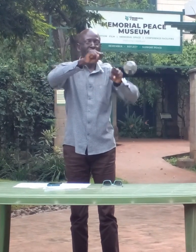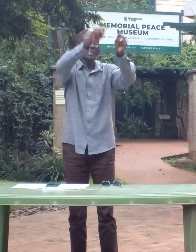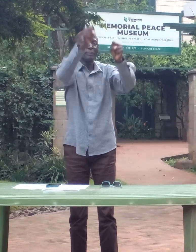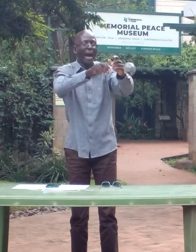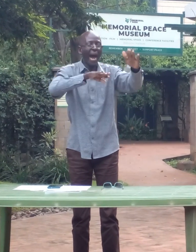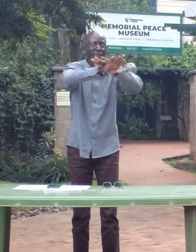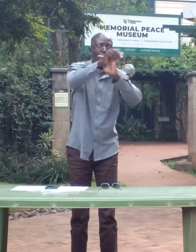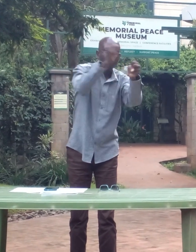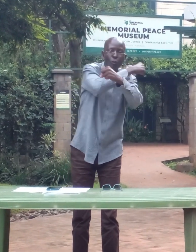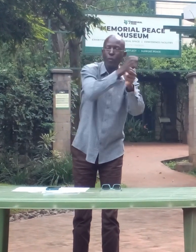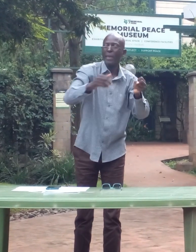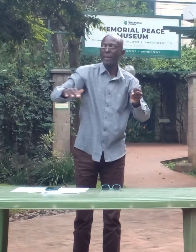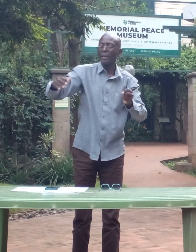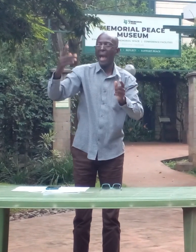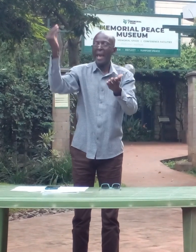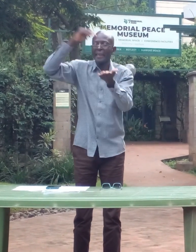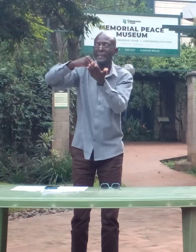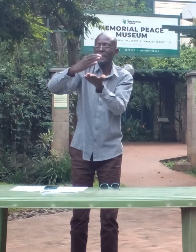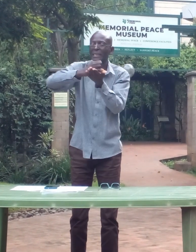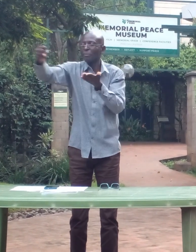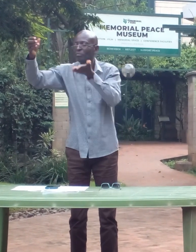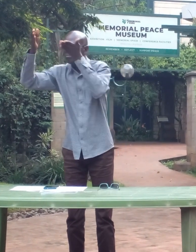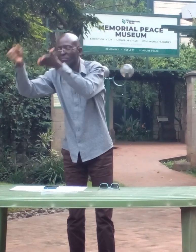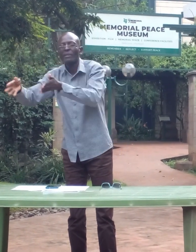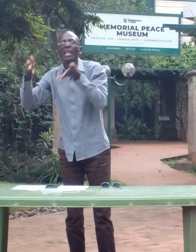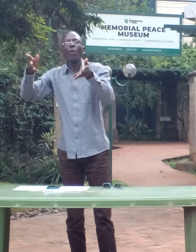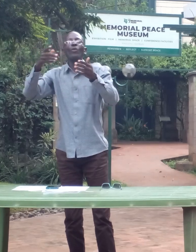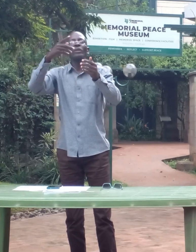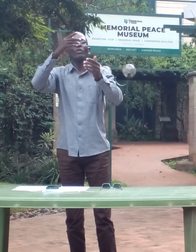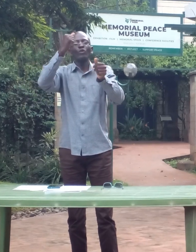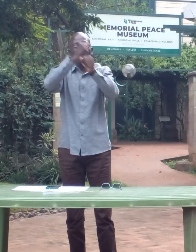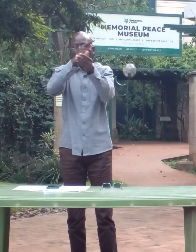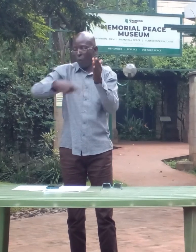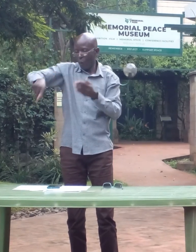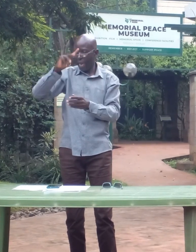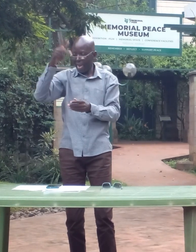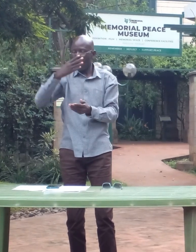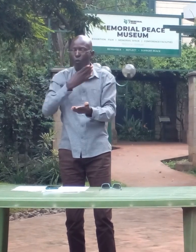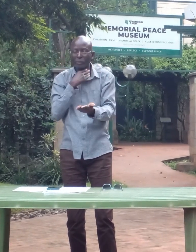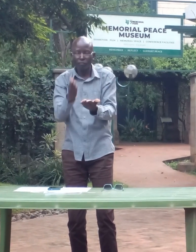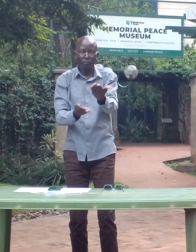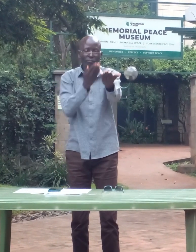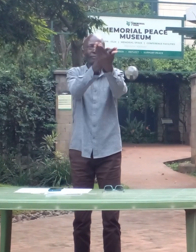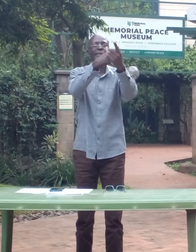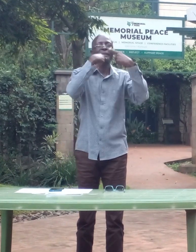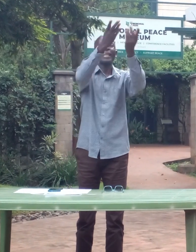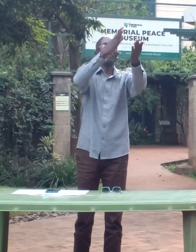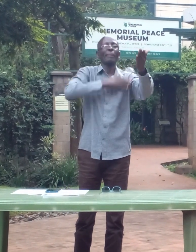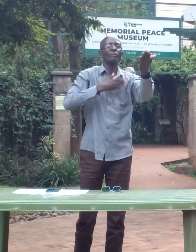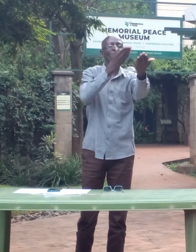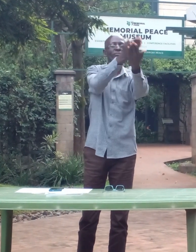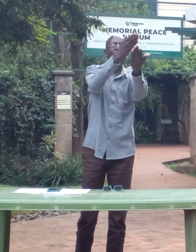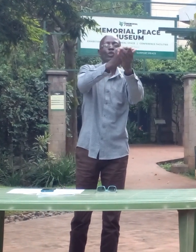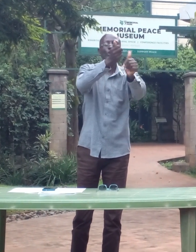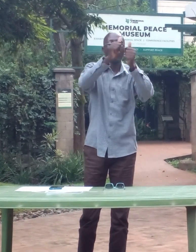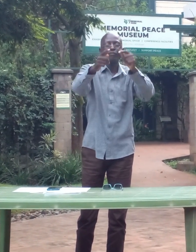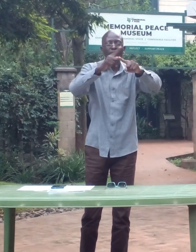we didn't know it's solved, if the system can be opened, can be lifted so that we can register our